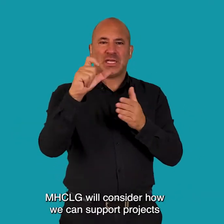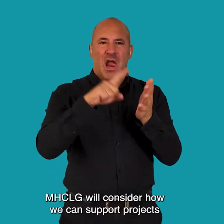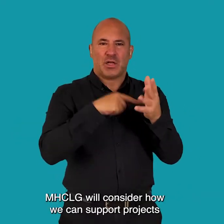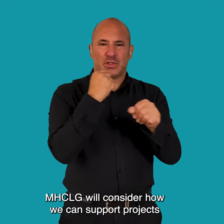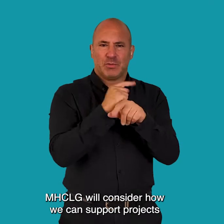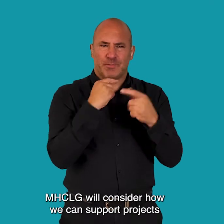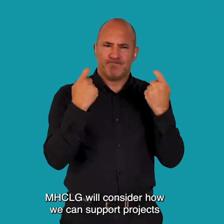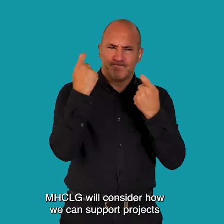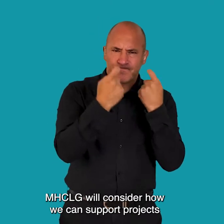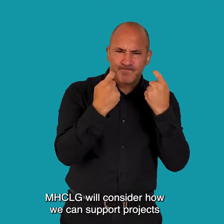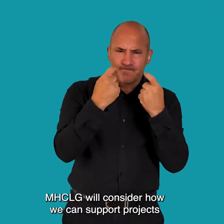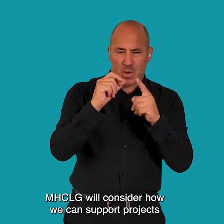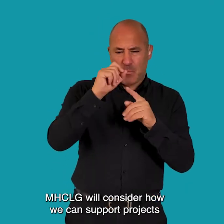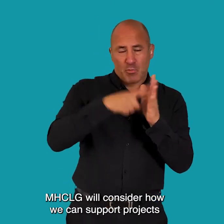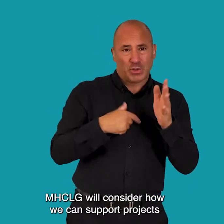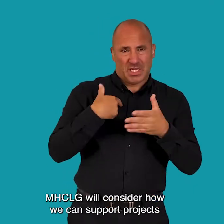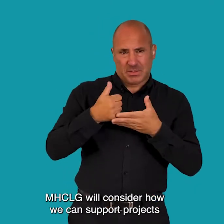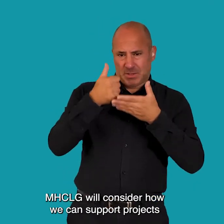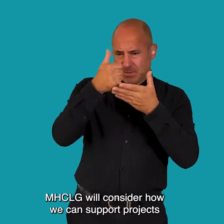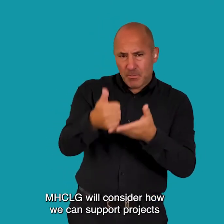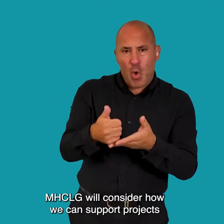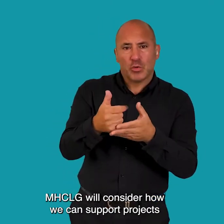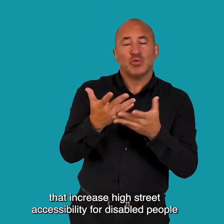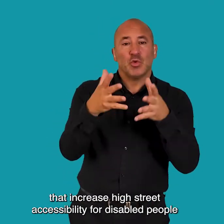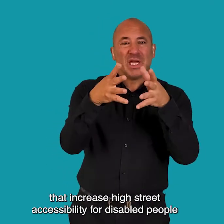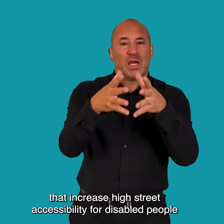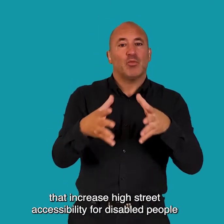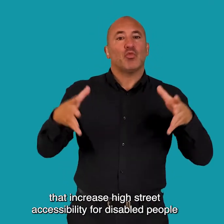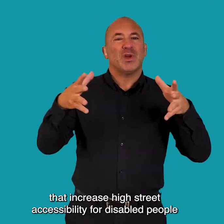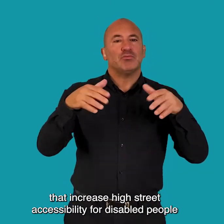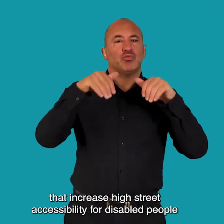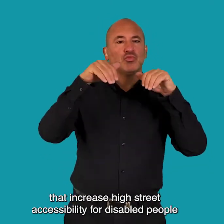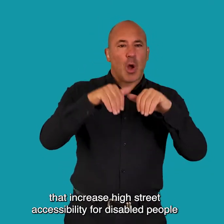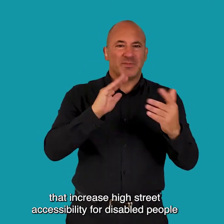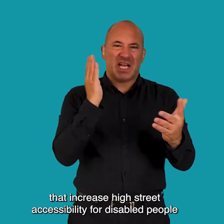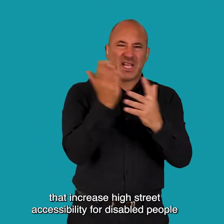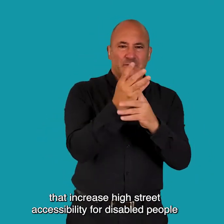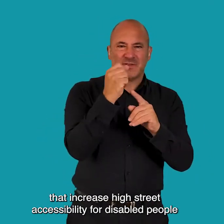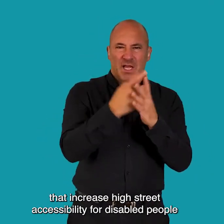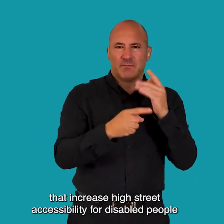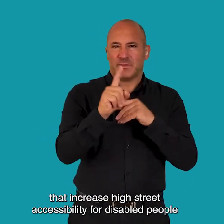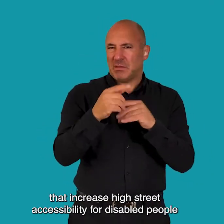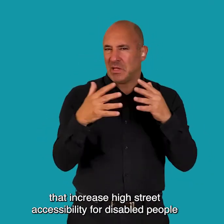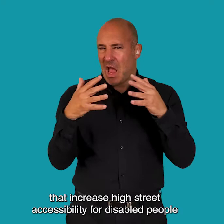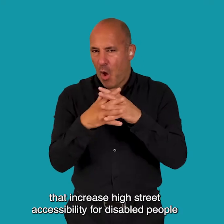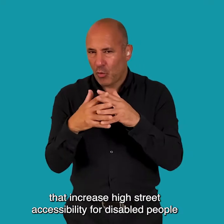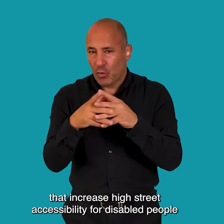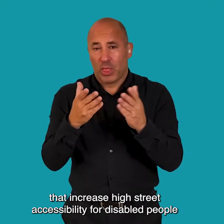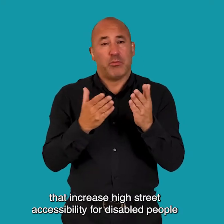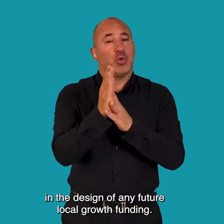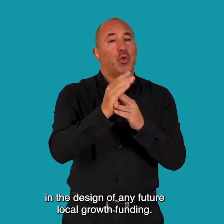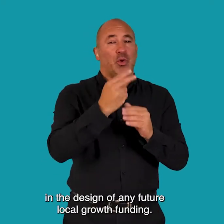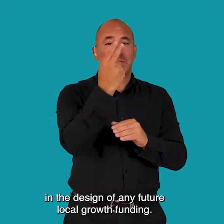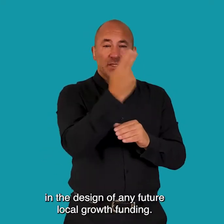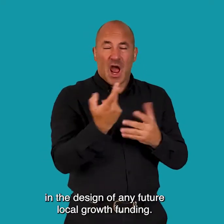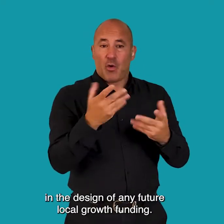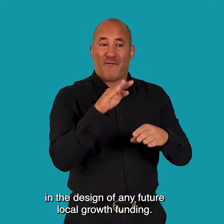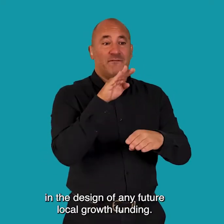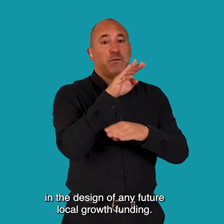MHCLG will consider how we can support projects that increase high street accessibility for disabled people in the design of any